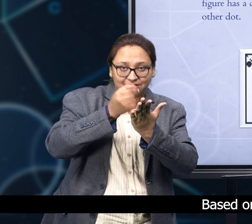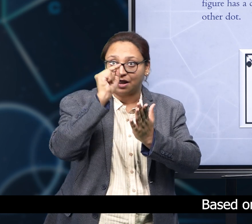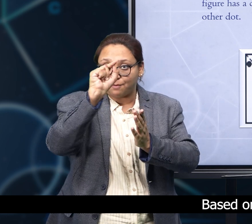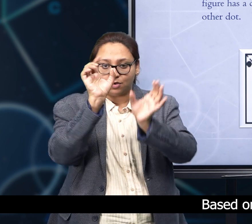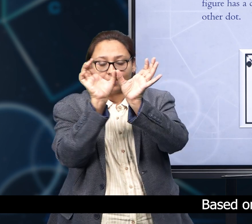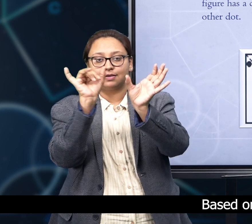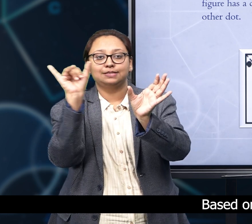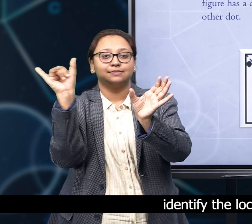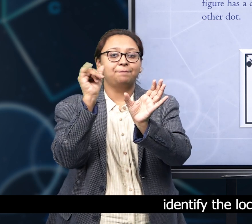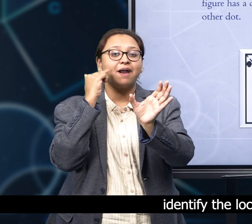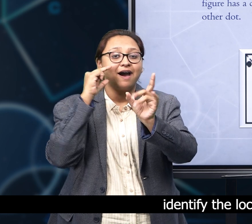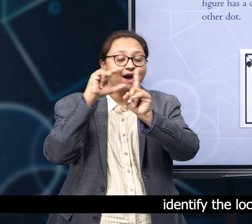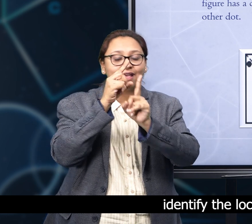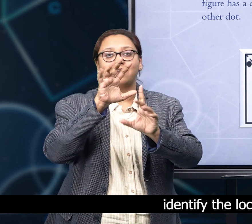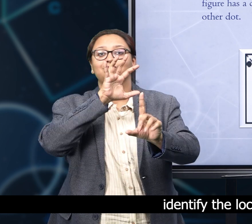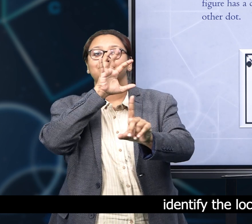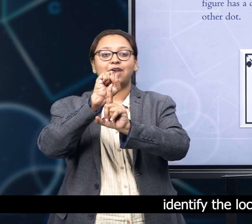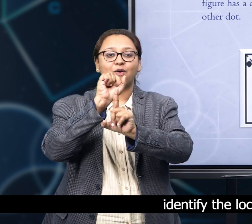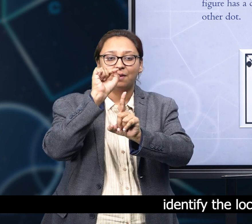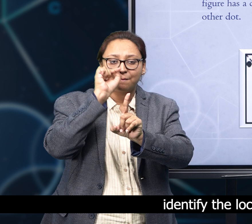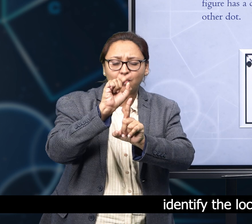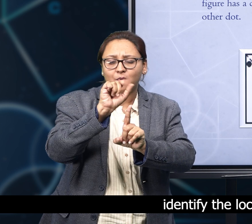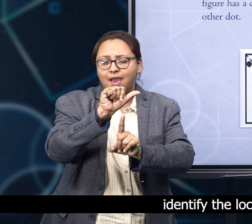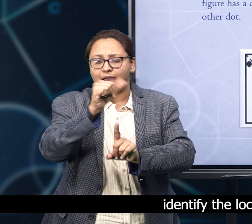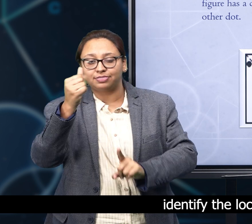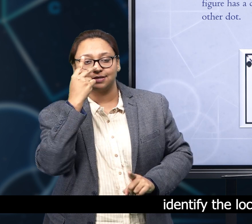on the symmetry, identify the location of the other dot.